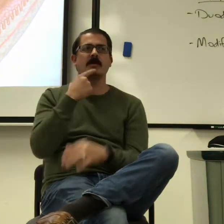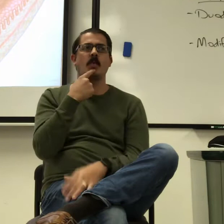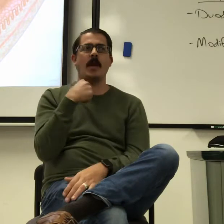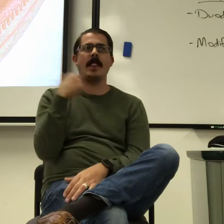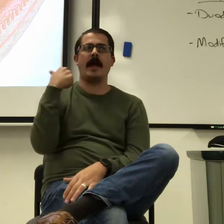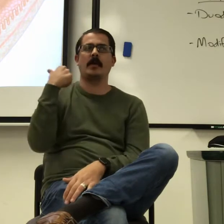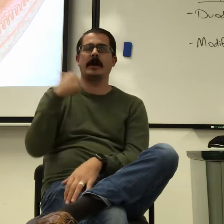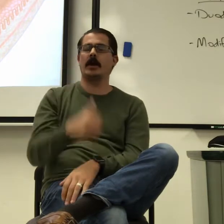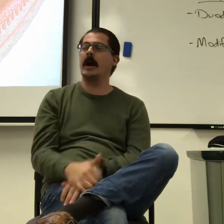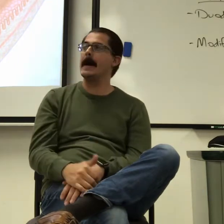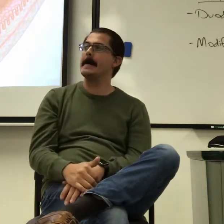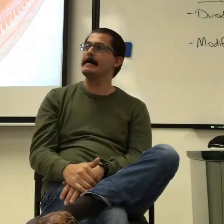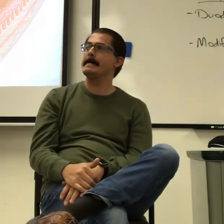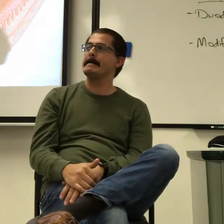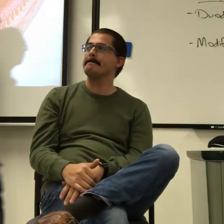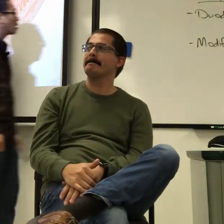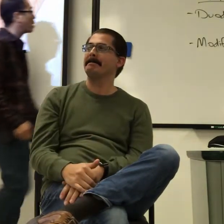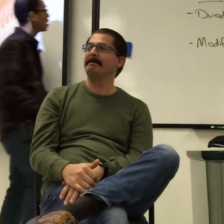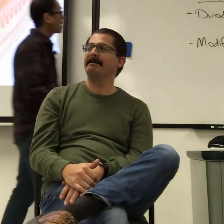here.